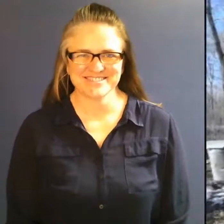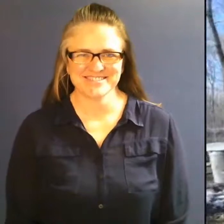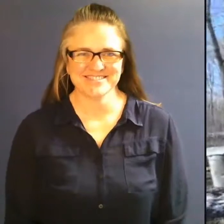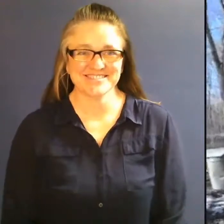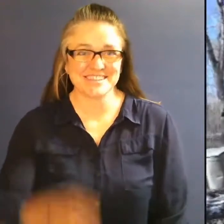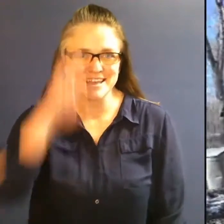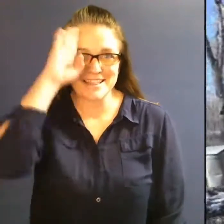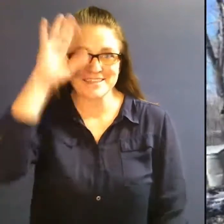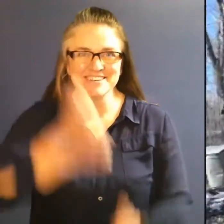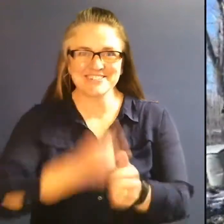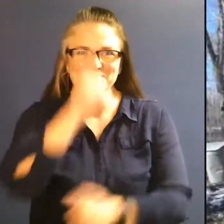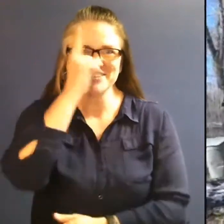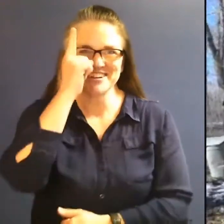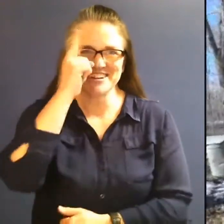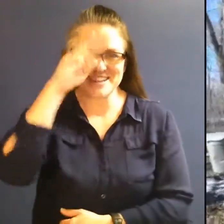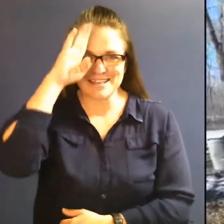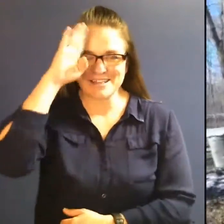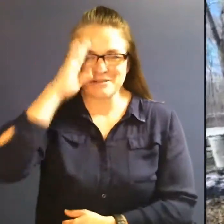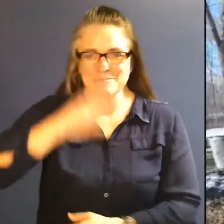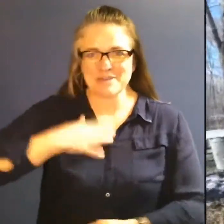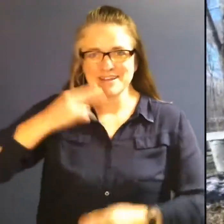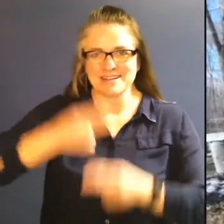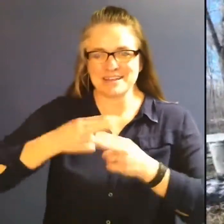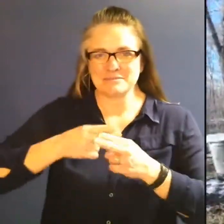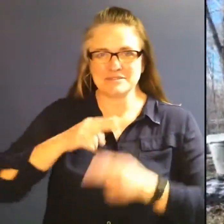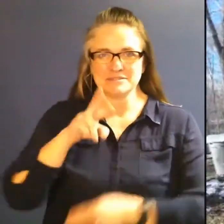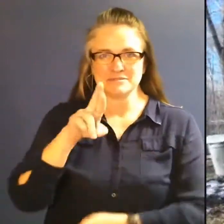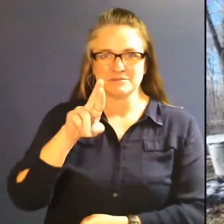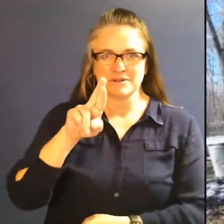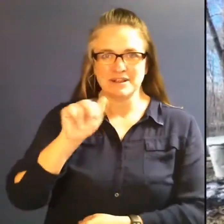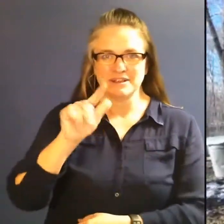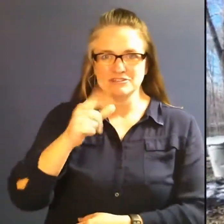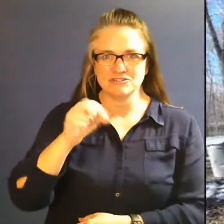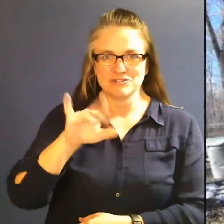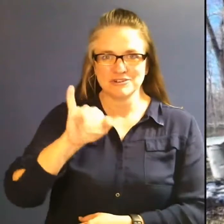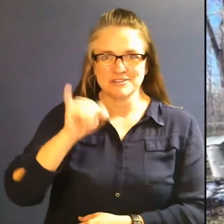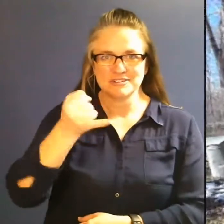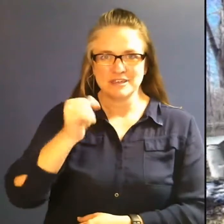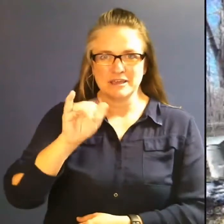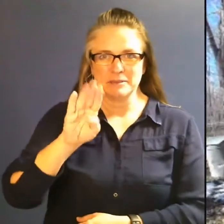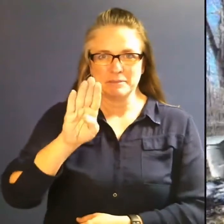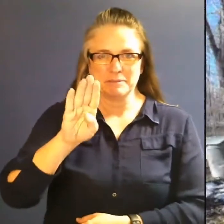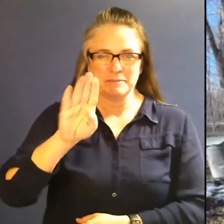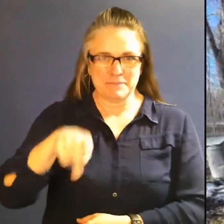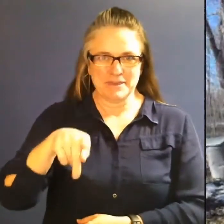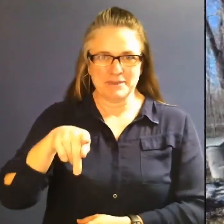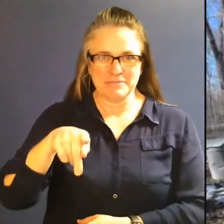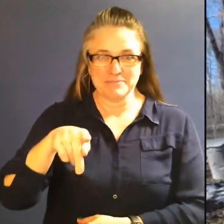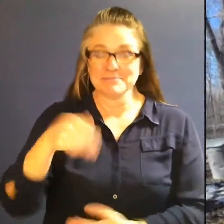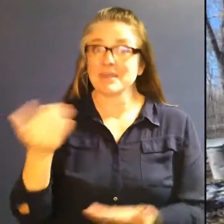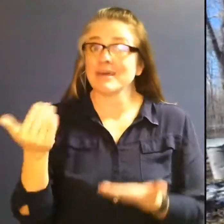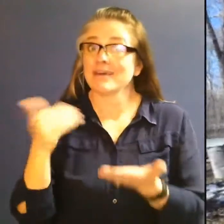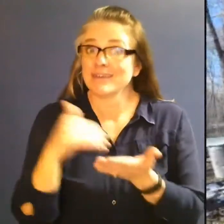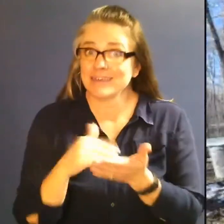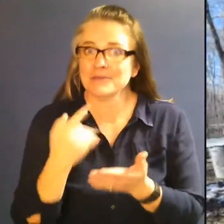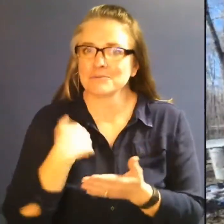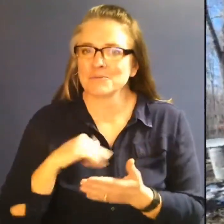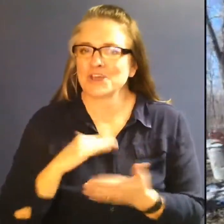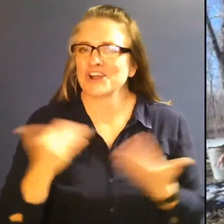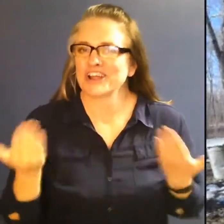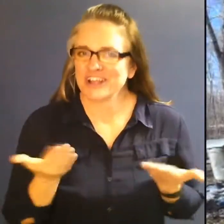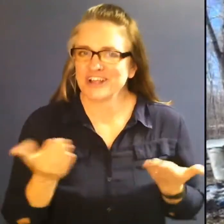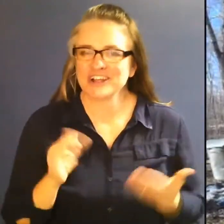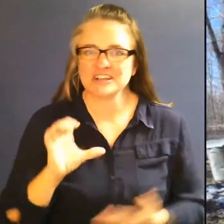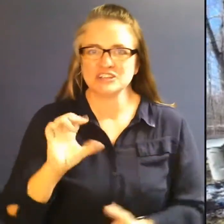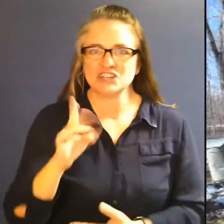Well, hi, folks. Ranger J.P. again out here at Chellberg Farm, and taking this off. I